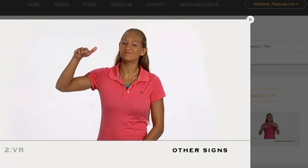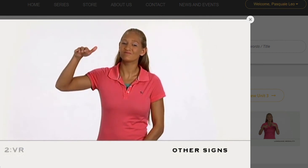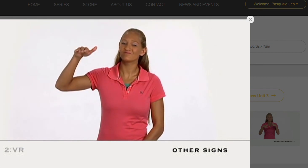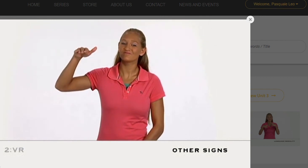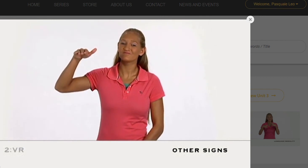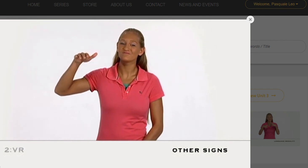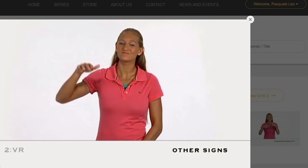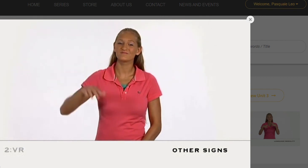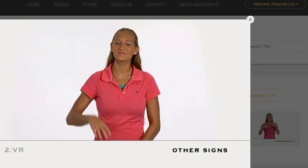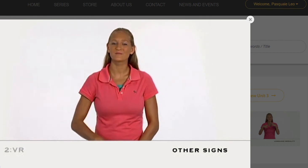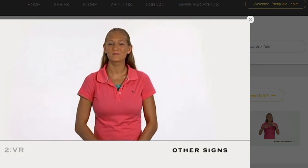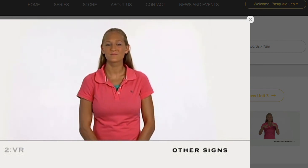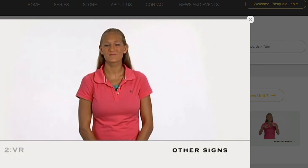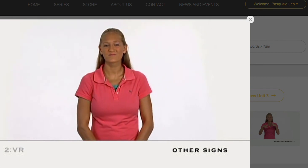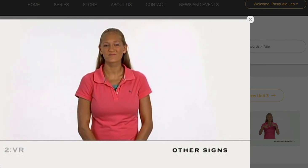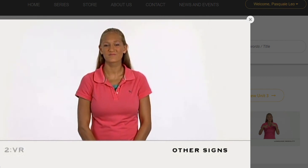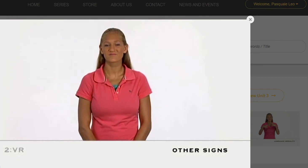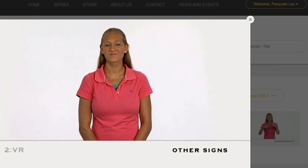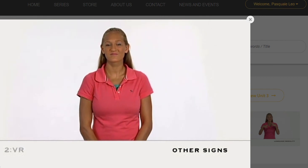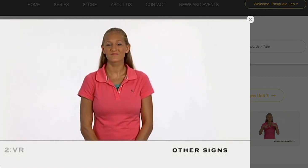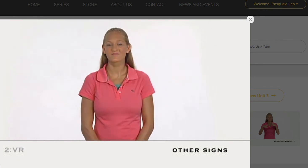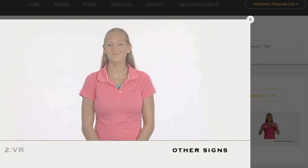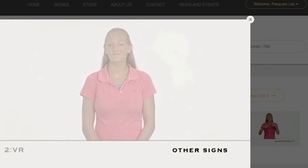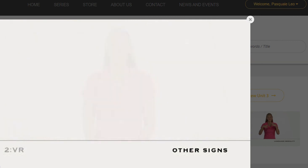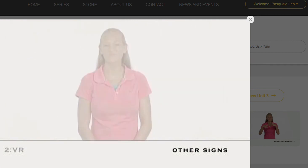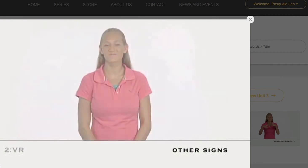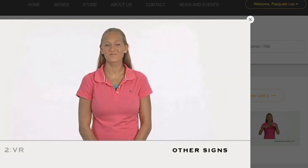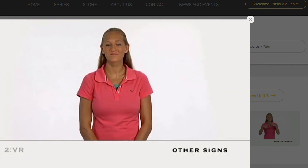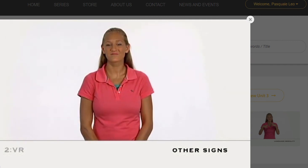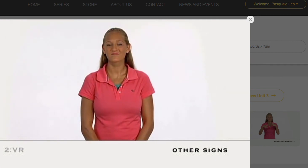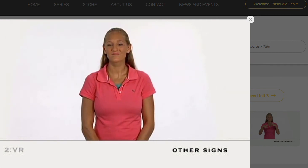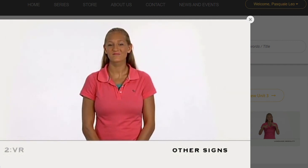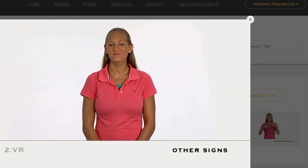To grow up, to be raised with, all my life.